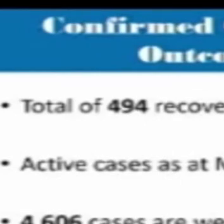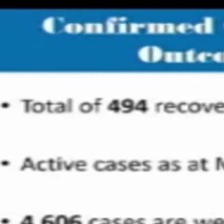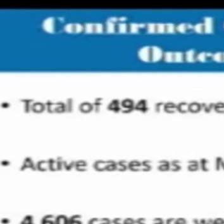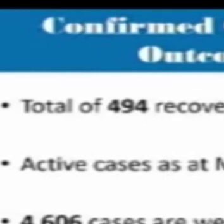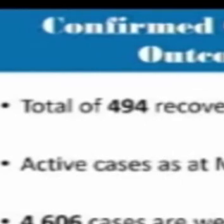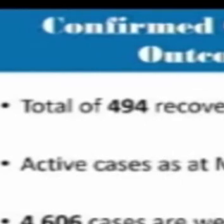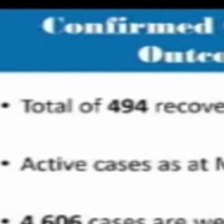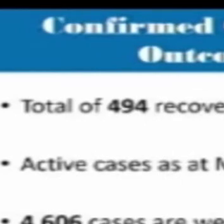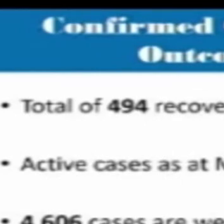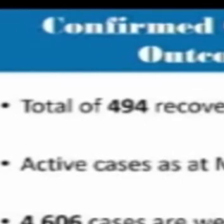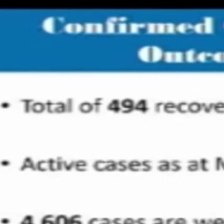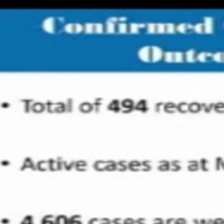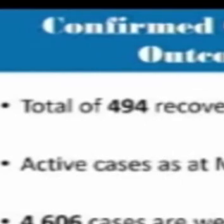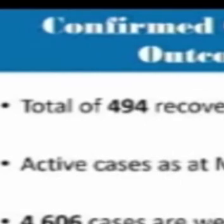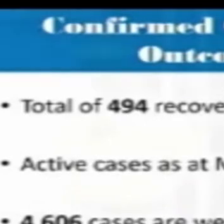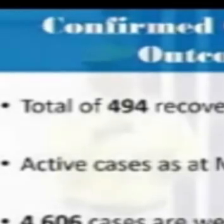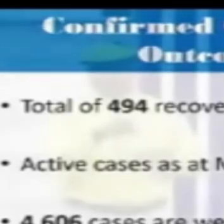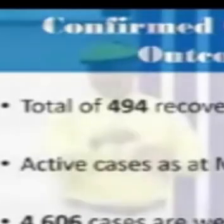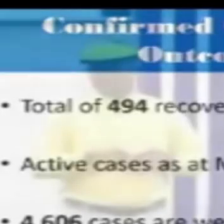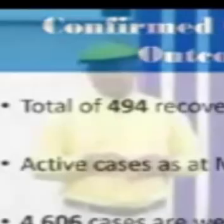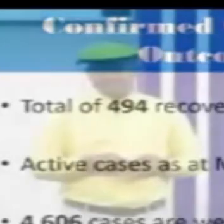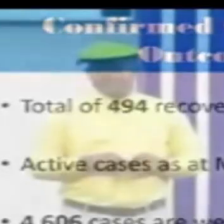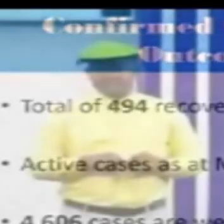cases as we have them bridging.